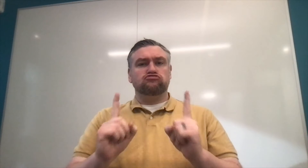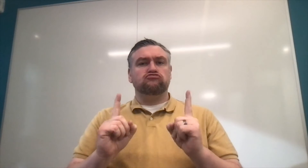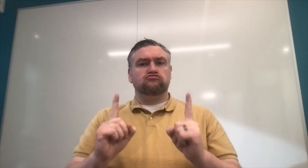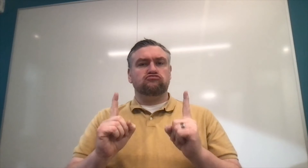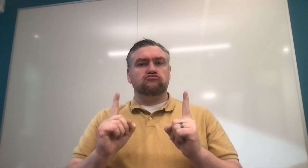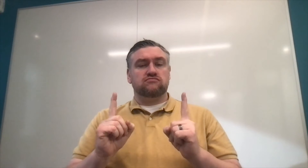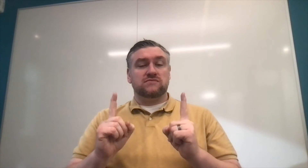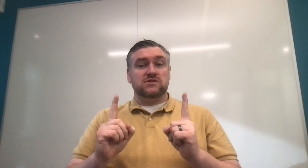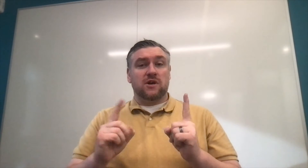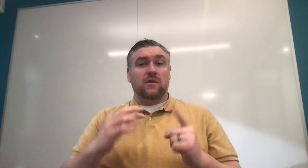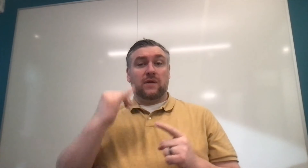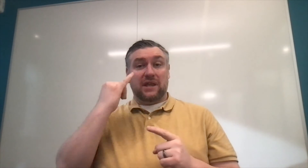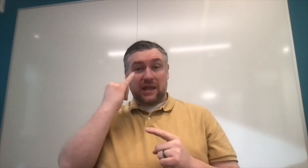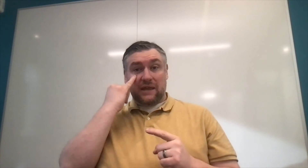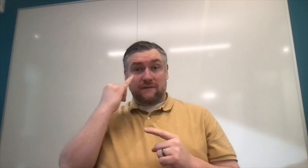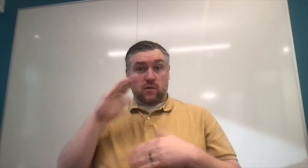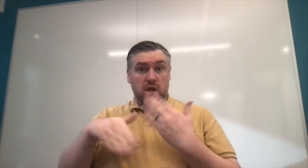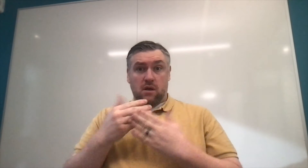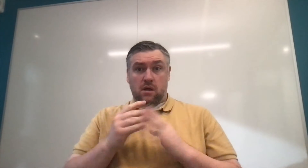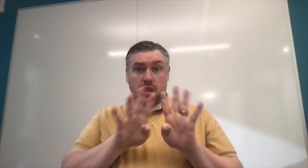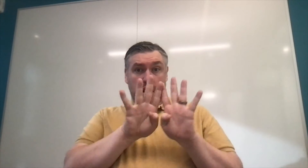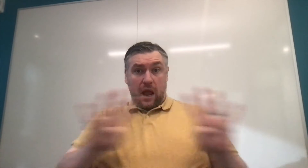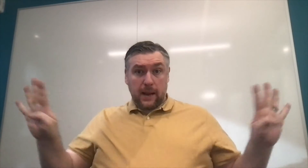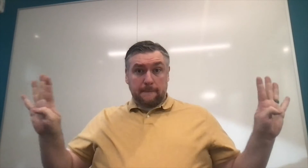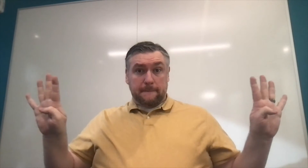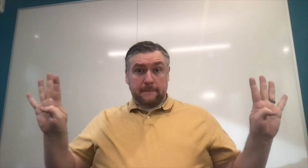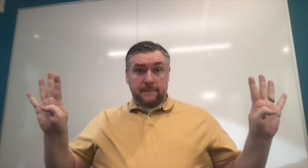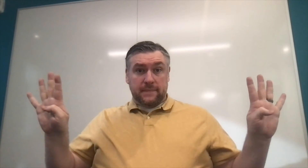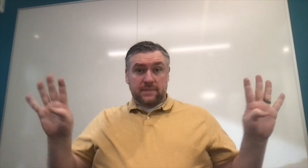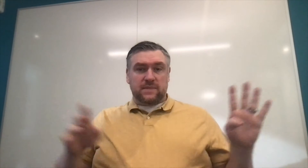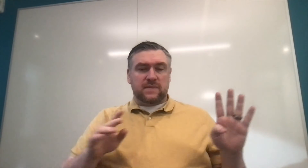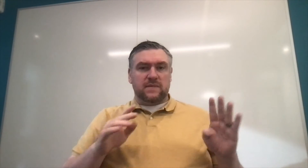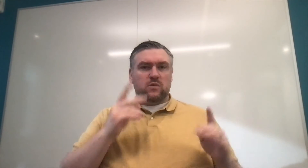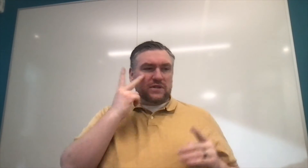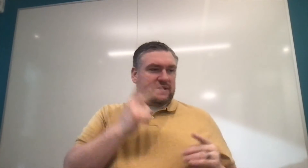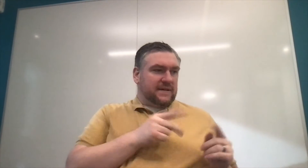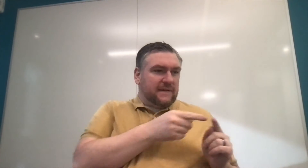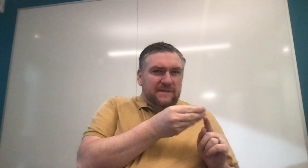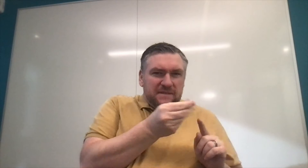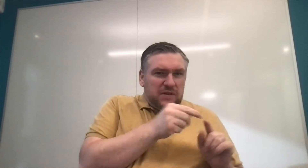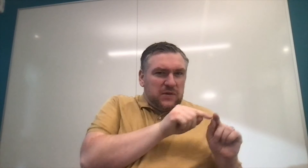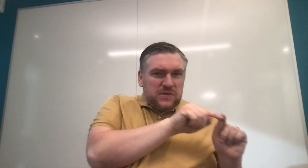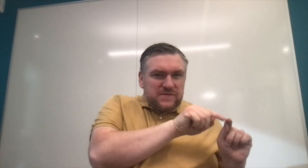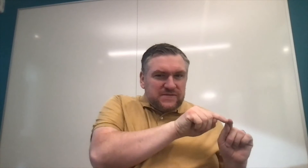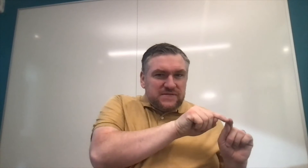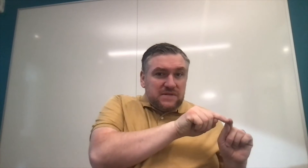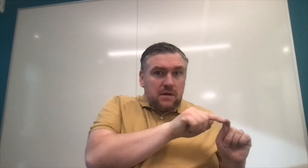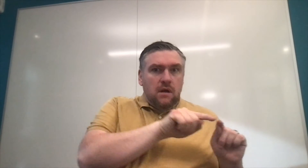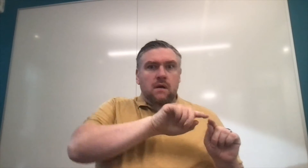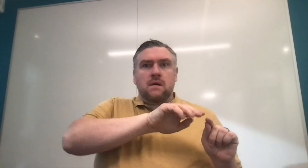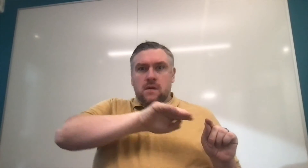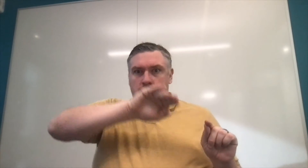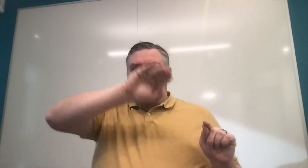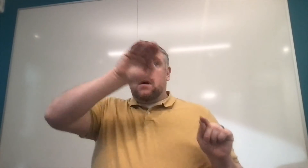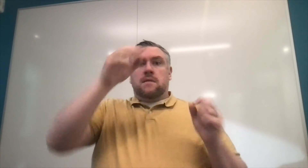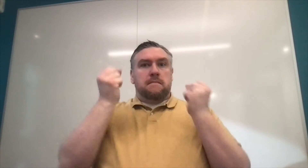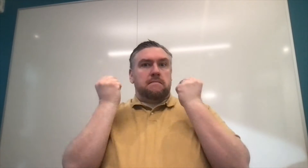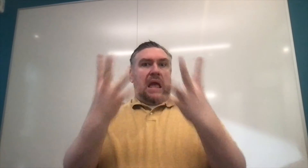people have very normal, regular sized shoes. So if you lined everybody up, you'd see only a few with small